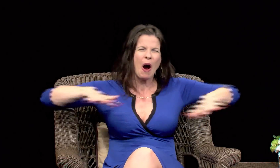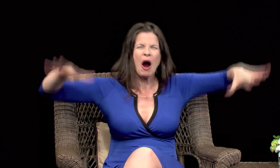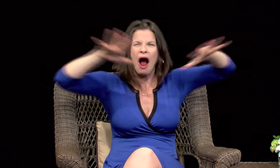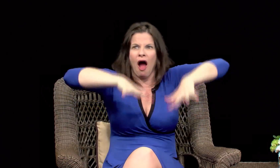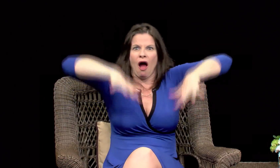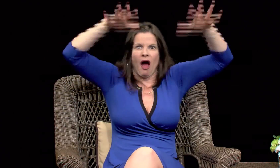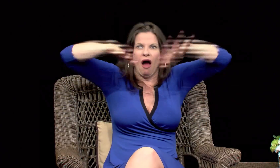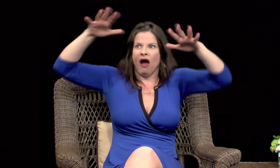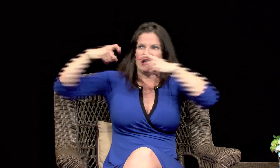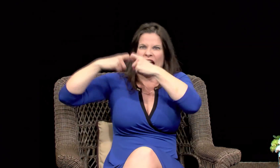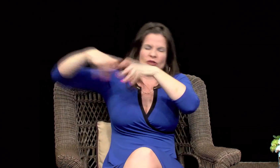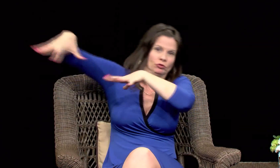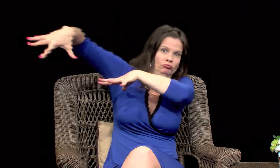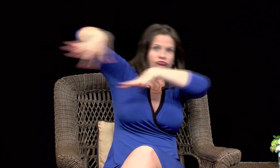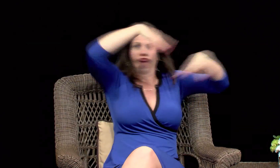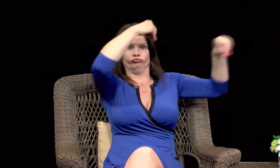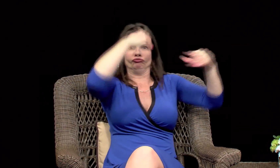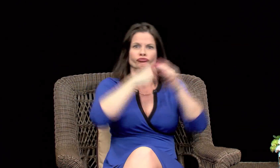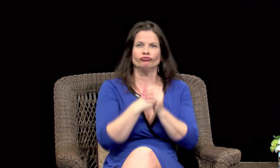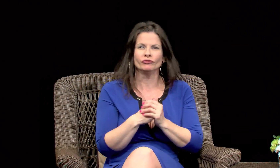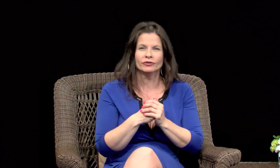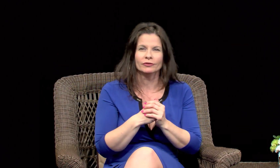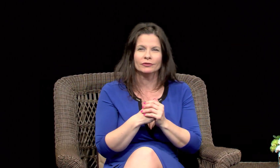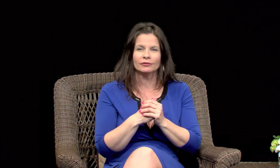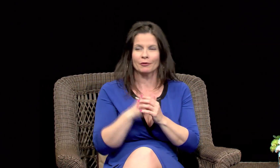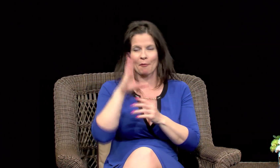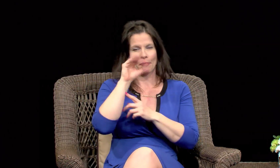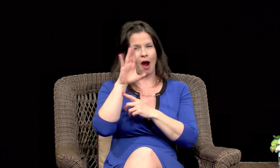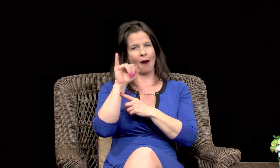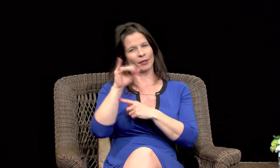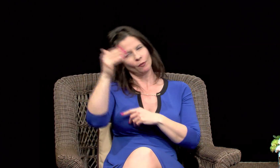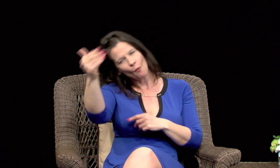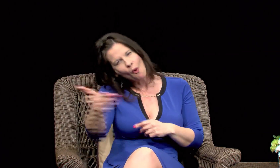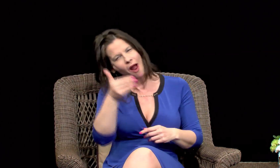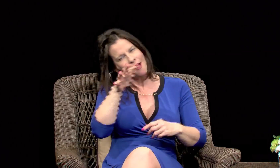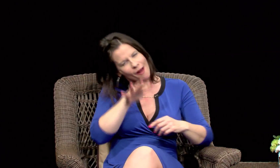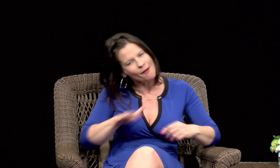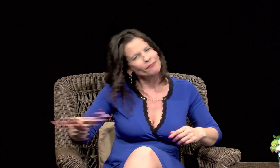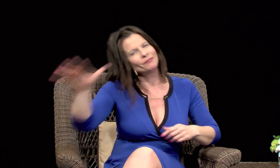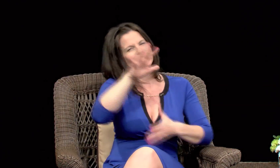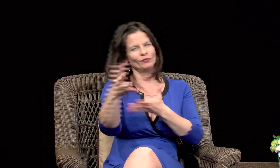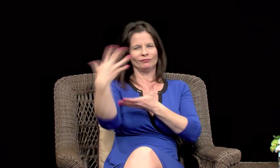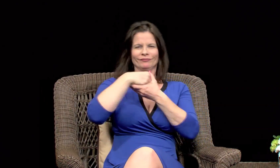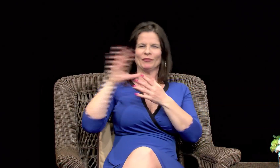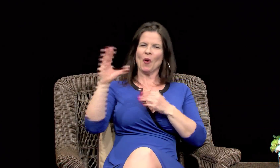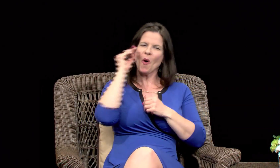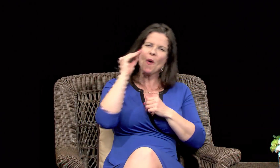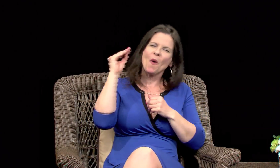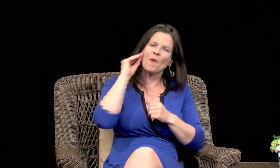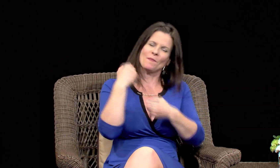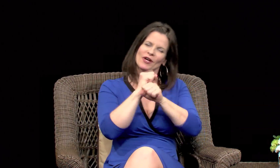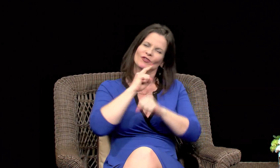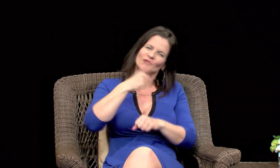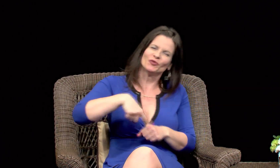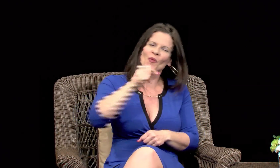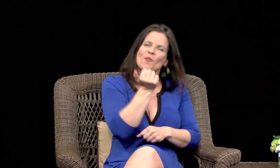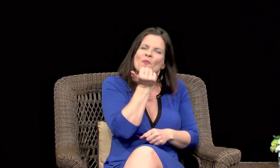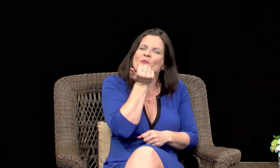bad storm, and all the electricity was knocked out. But Bobbie welcomed the campus. She welcomed